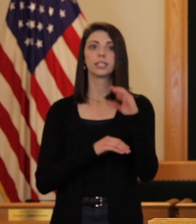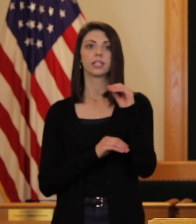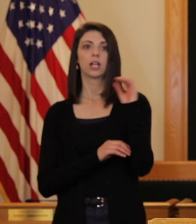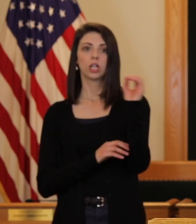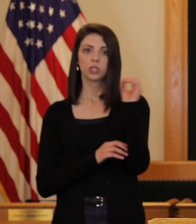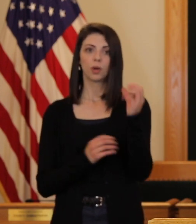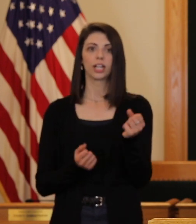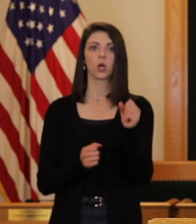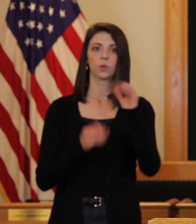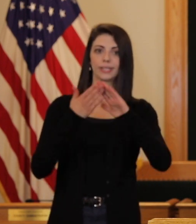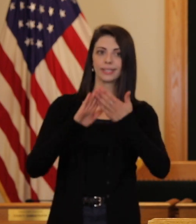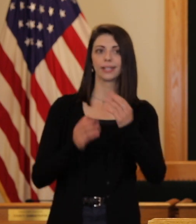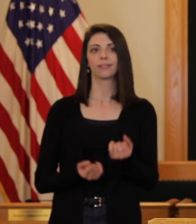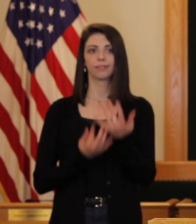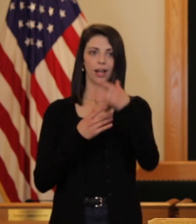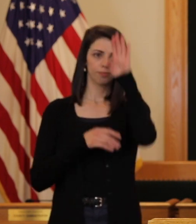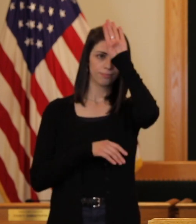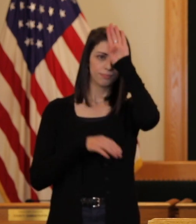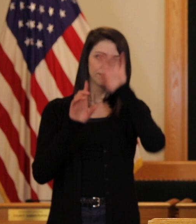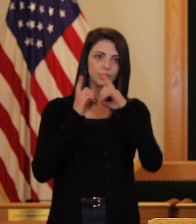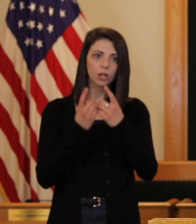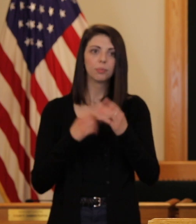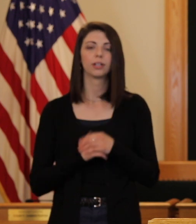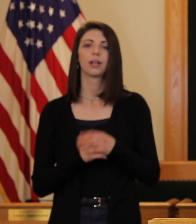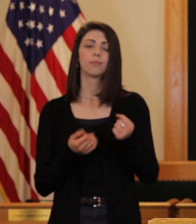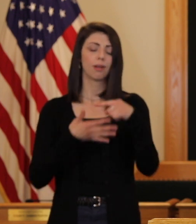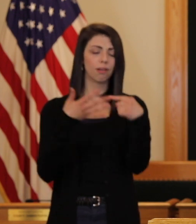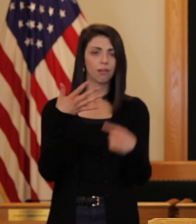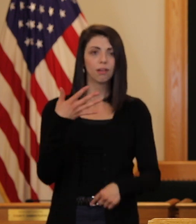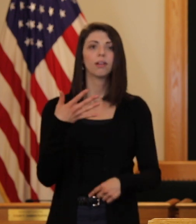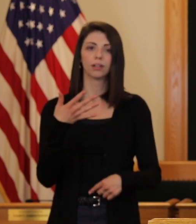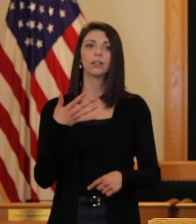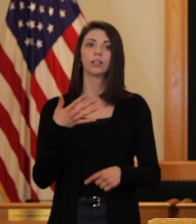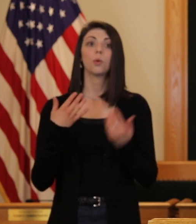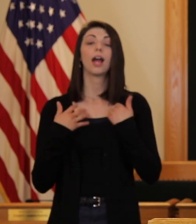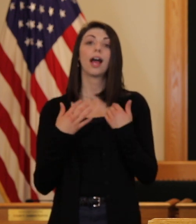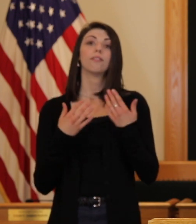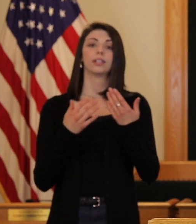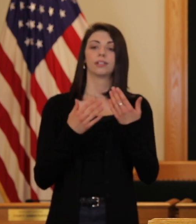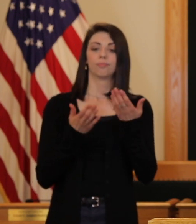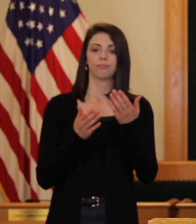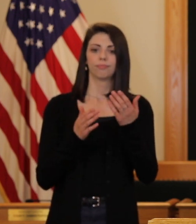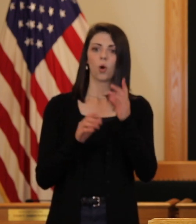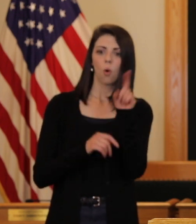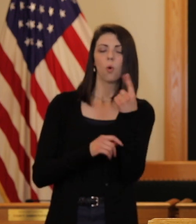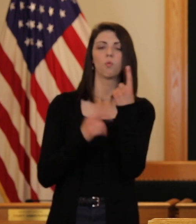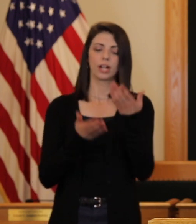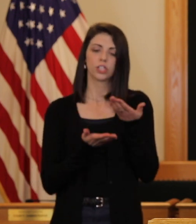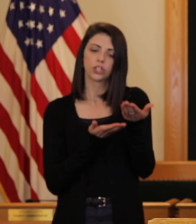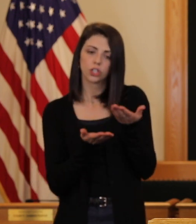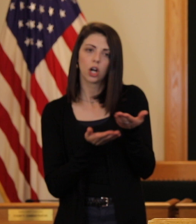In addition, Brewerton Fire Department Ambulance, which is based in Onondaga County, serves residents in the southern portion of the